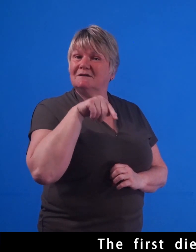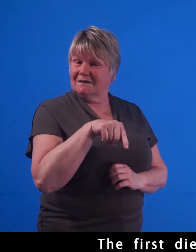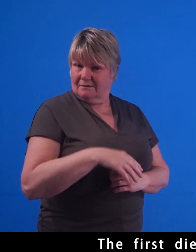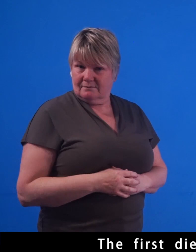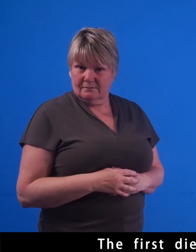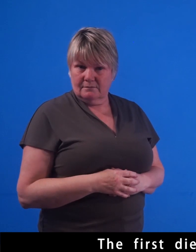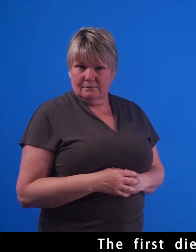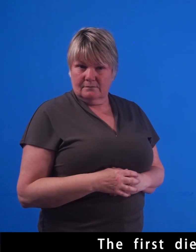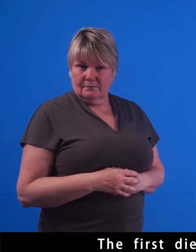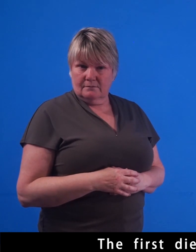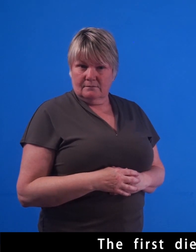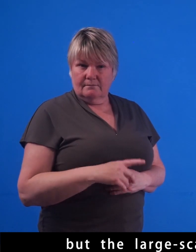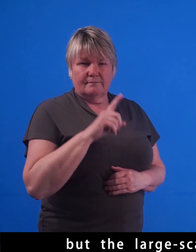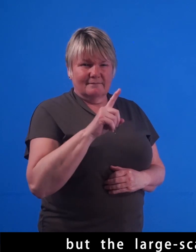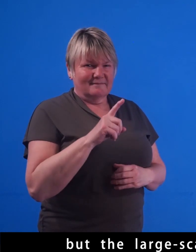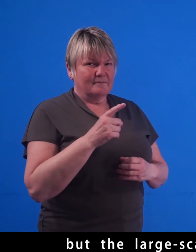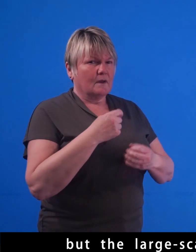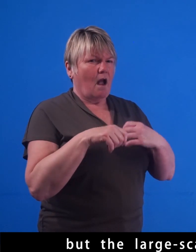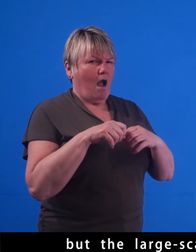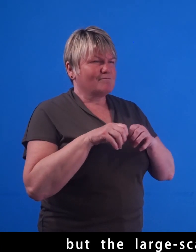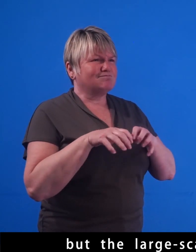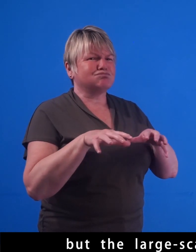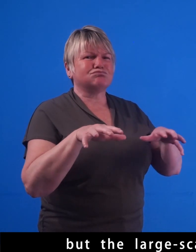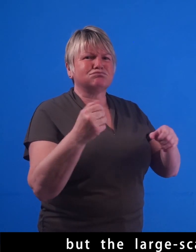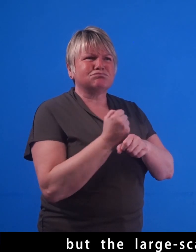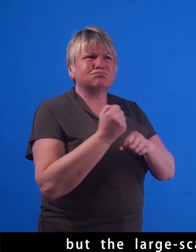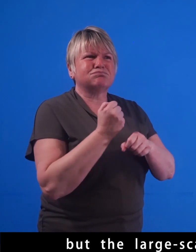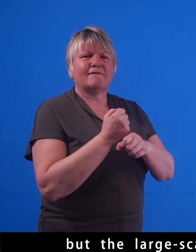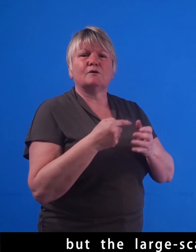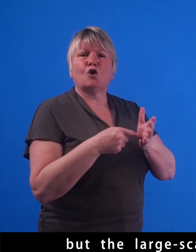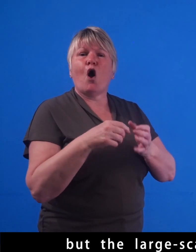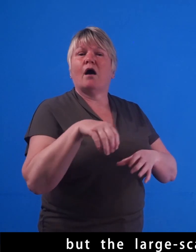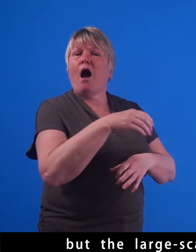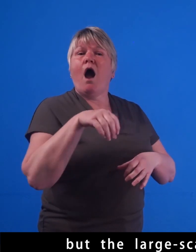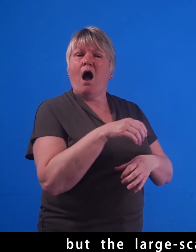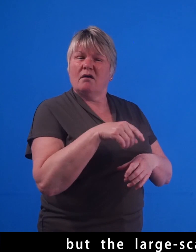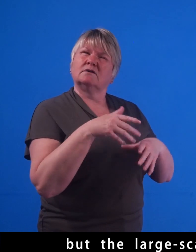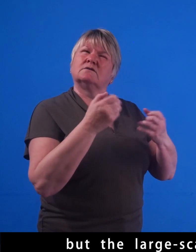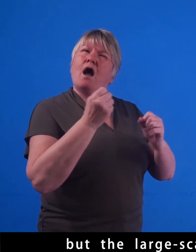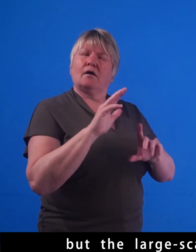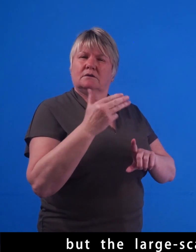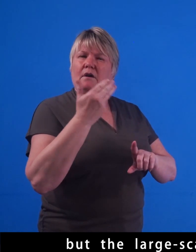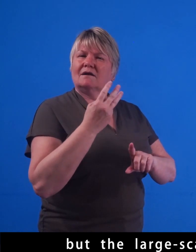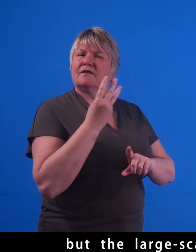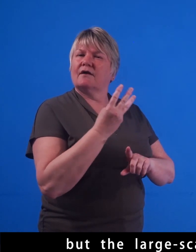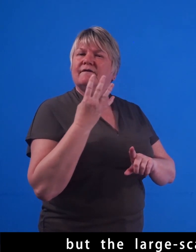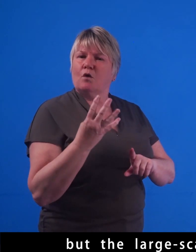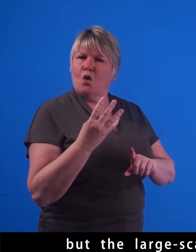1914. But the large-scale production of toy cars began in 1934 with